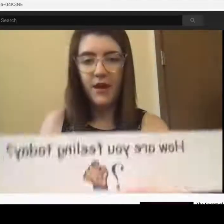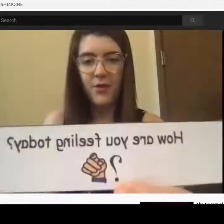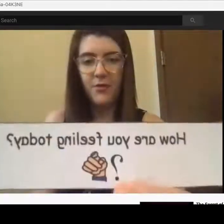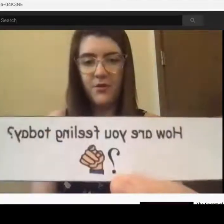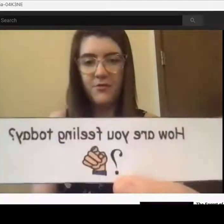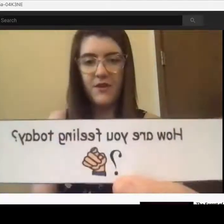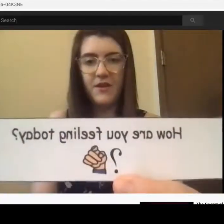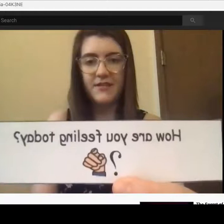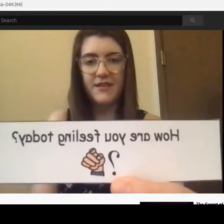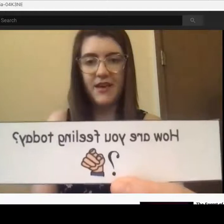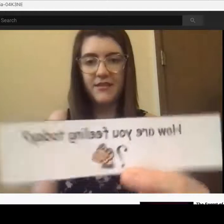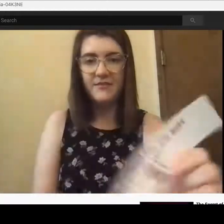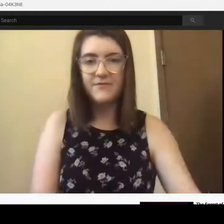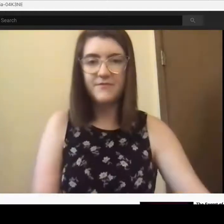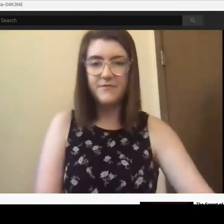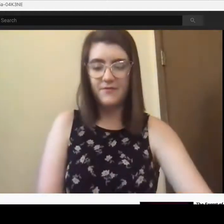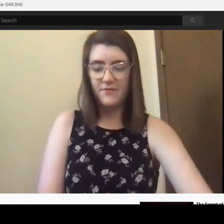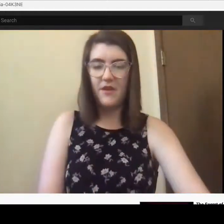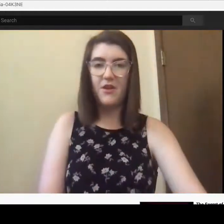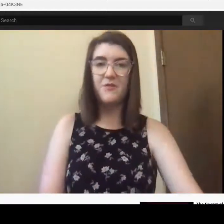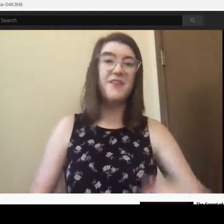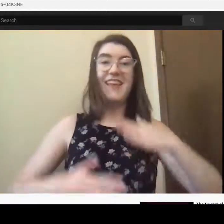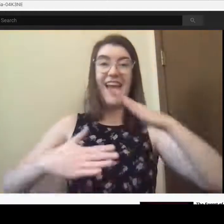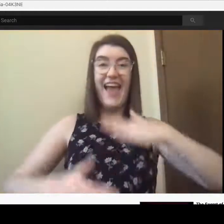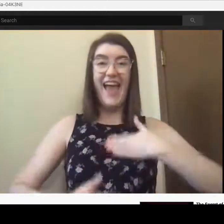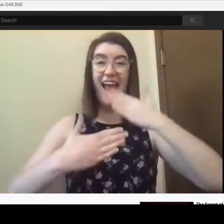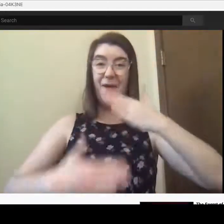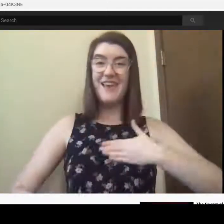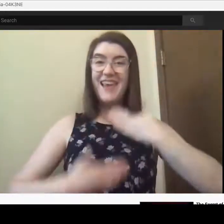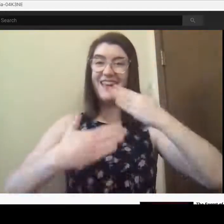How are you feeling today? Are you feeling happy?